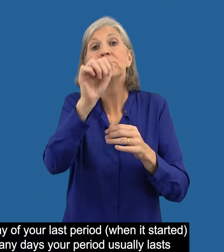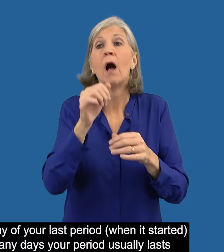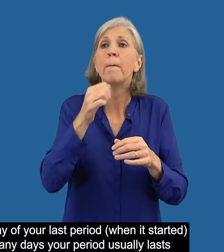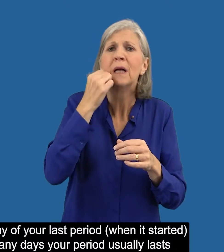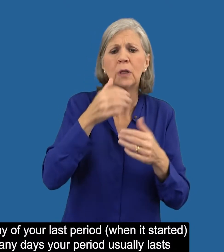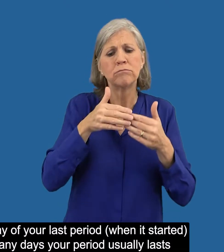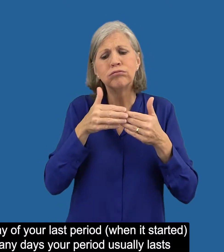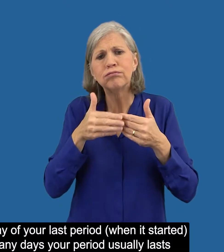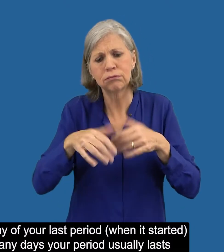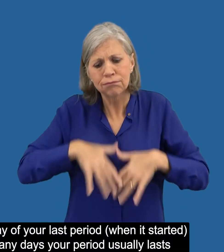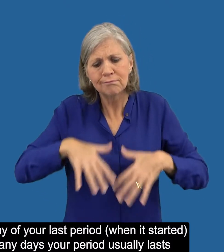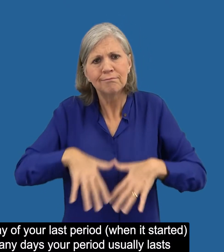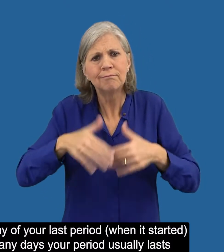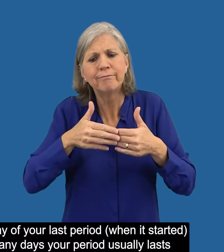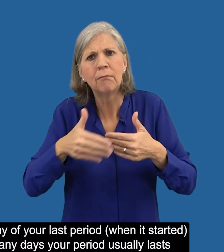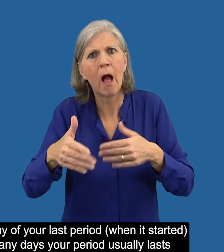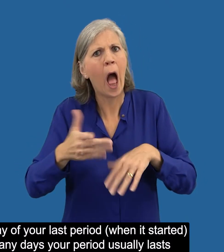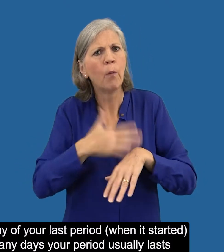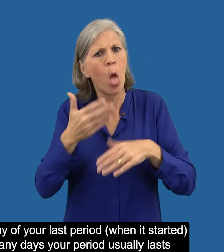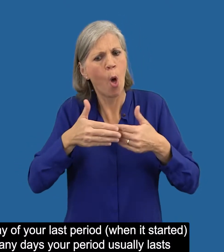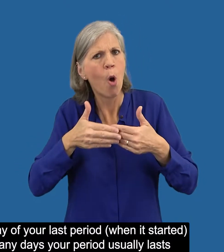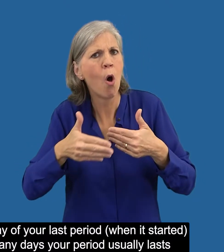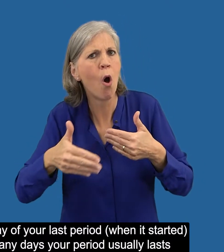How many days your period usually lasts.